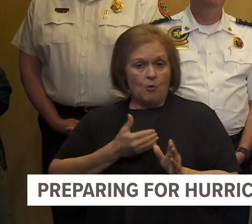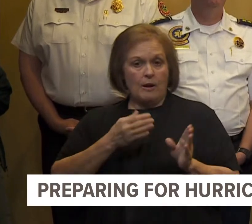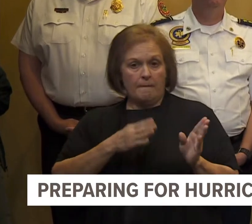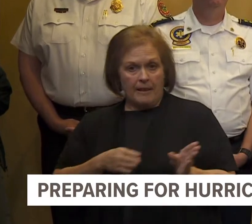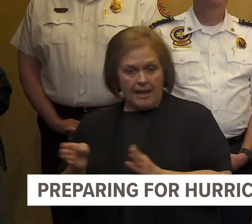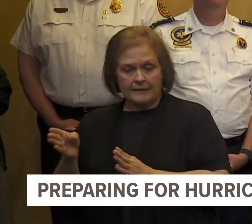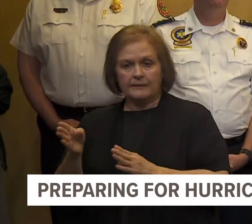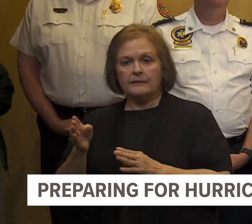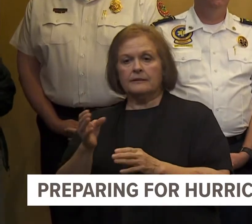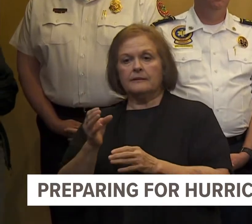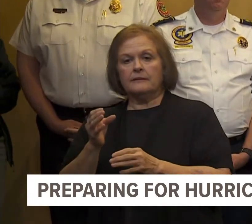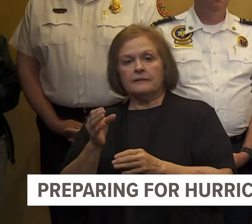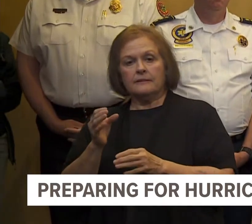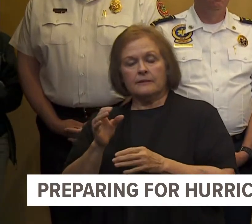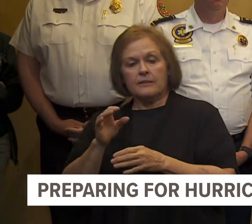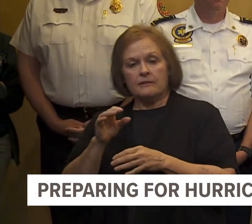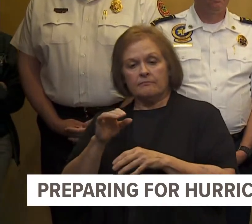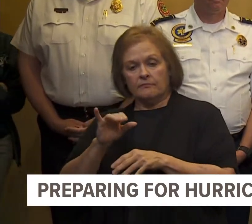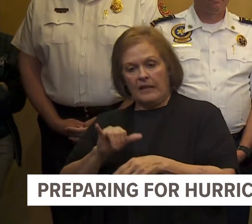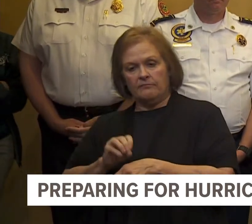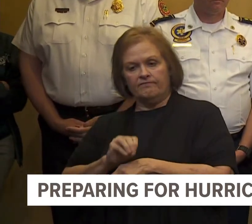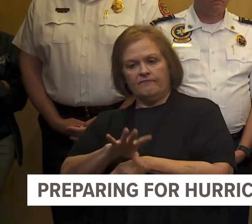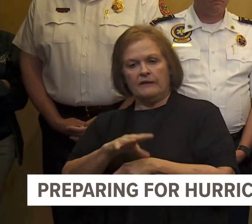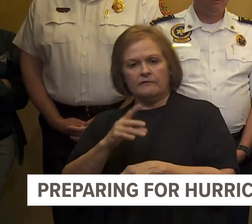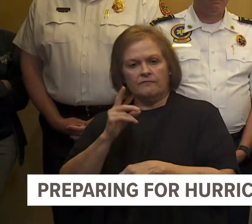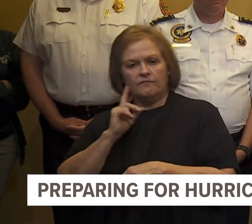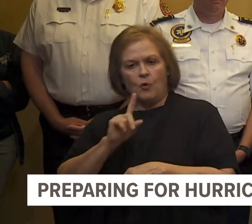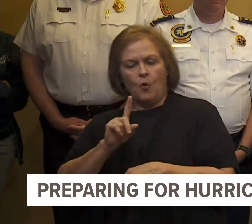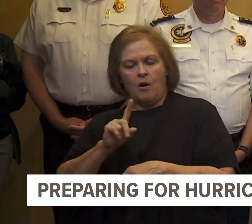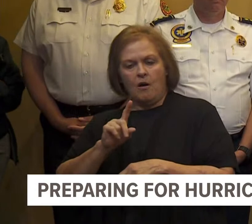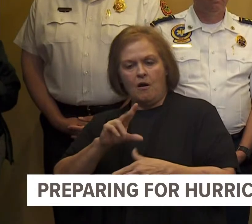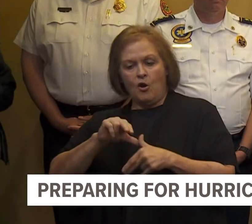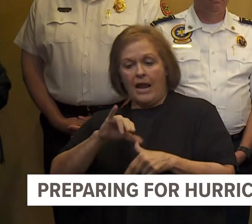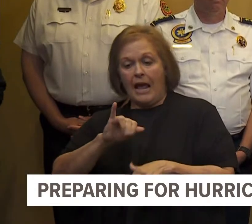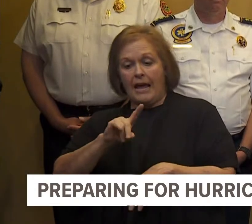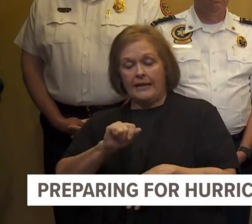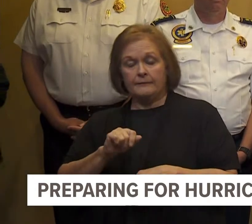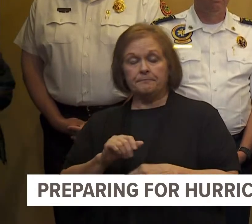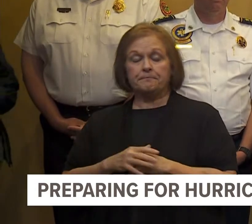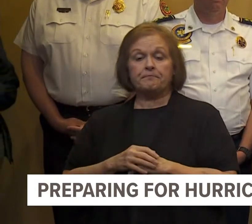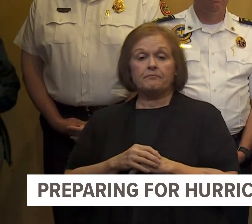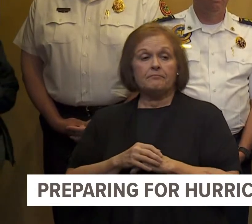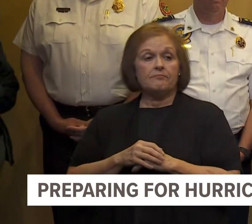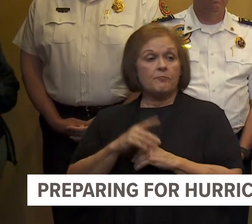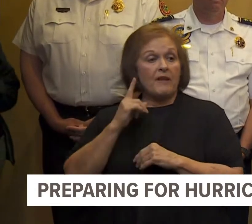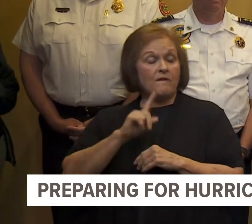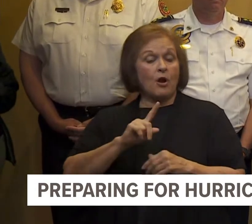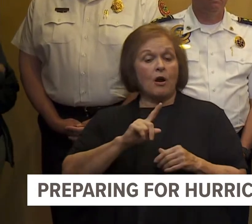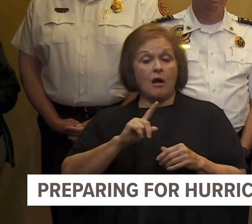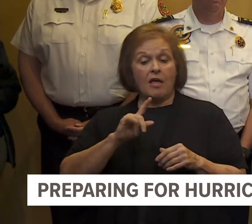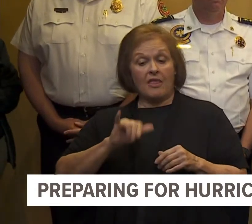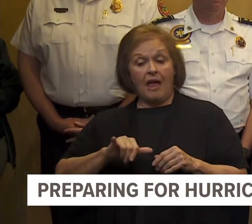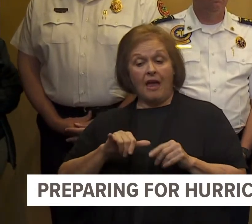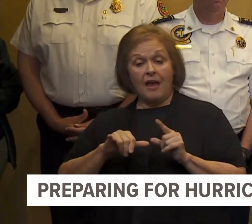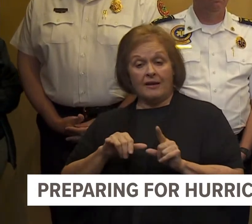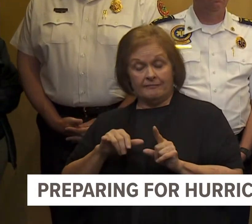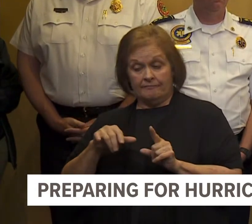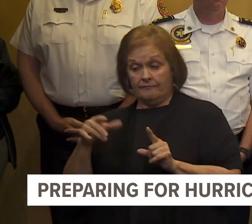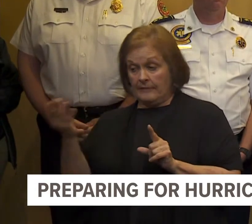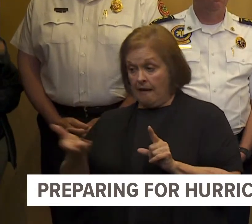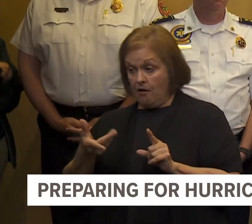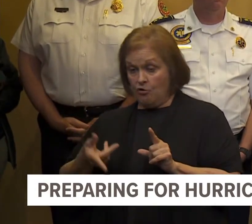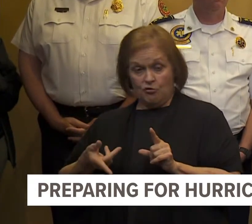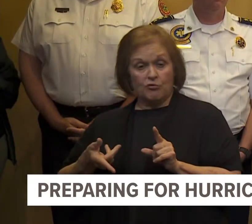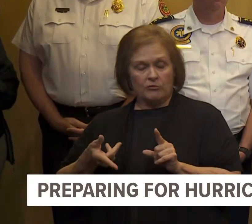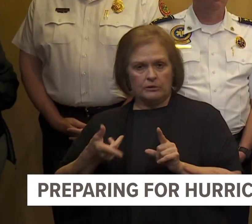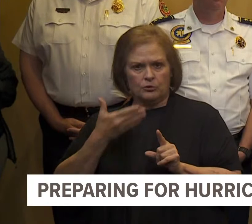were utilized to great effect during Hurricane Ida. Well suited for both tornadoes and freeze incidents that we saw